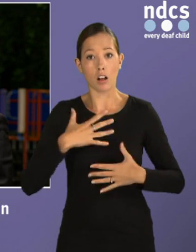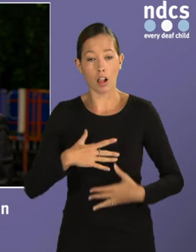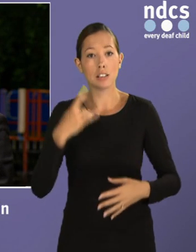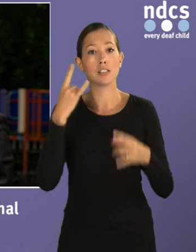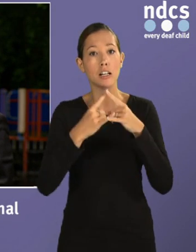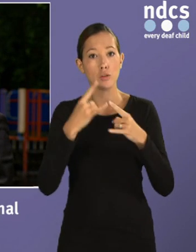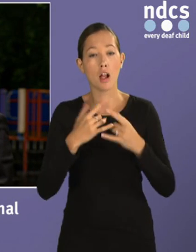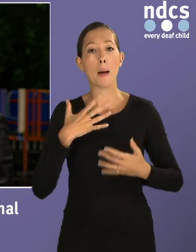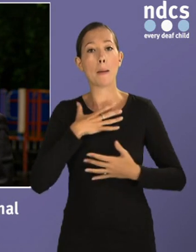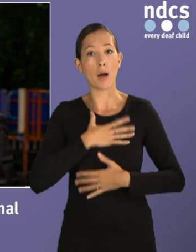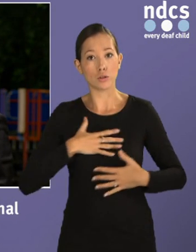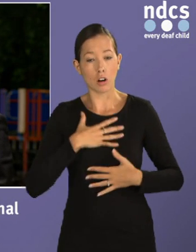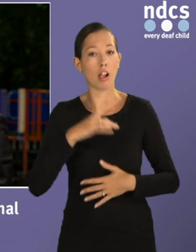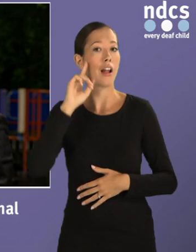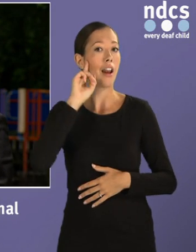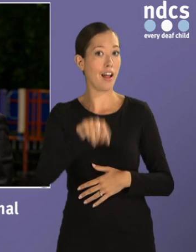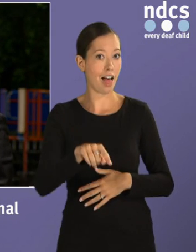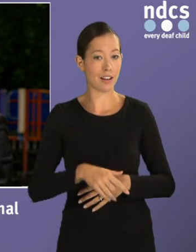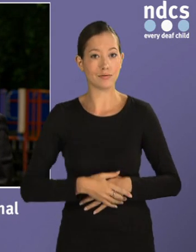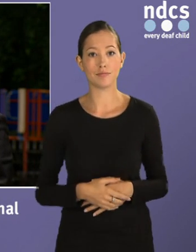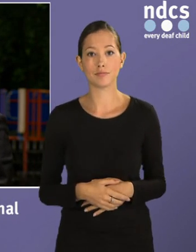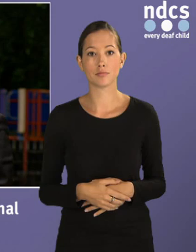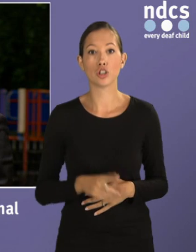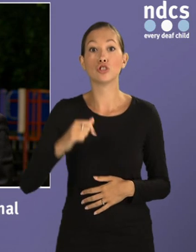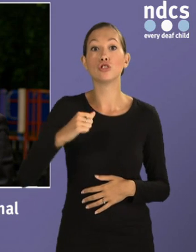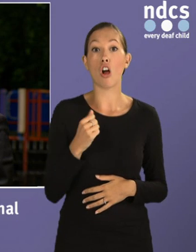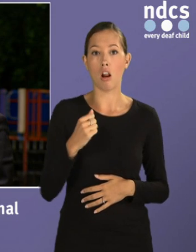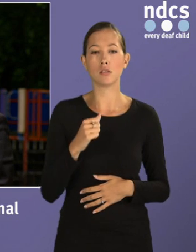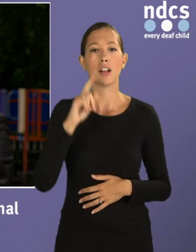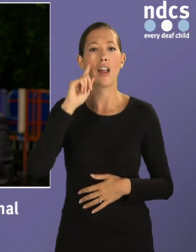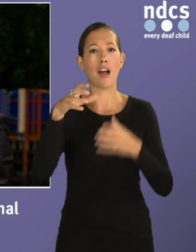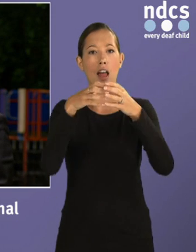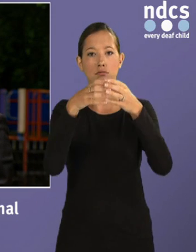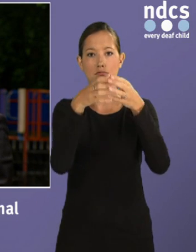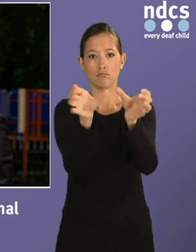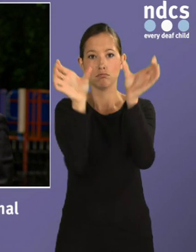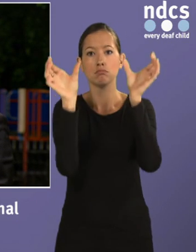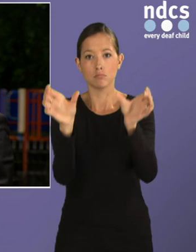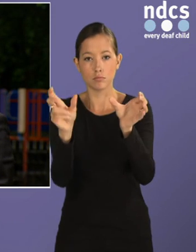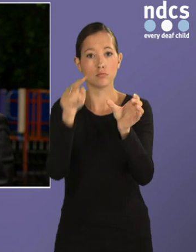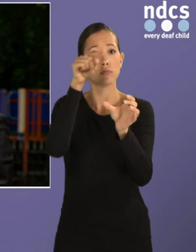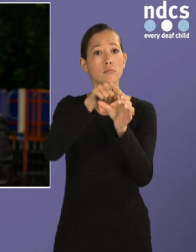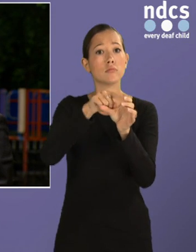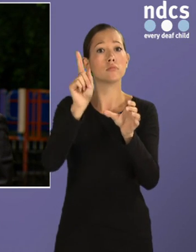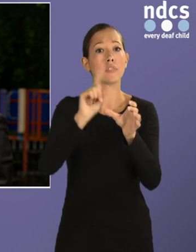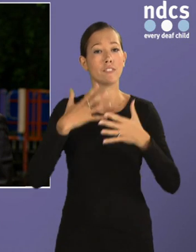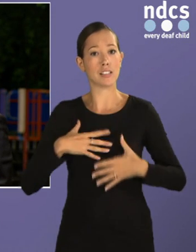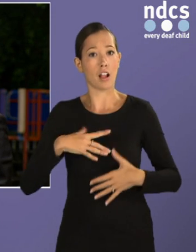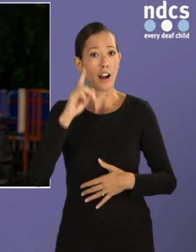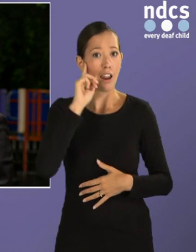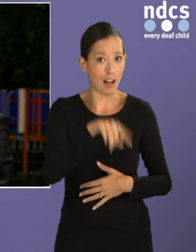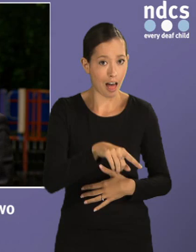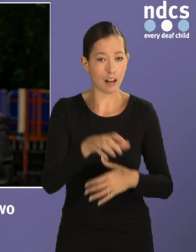categories of abuse: physical, sexual, emotional abuse and neglect. And in Scotland there's a